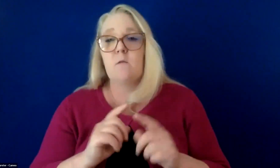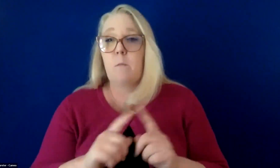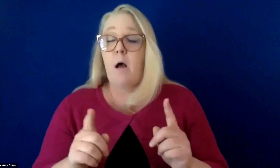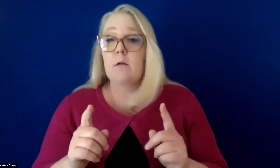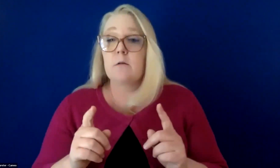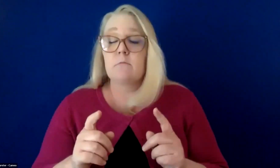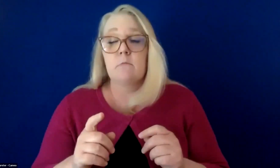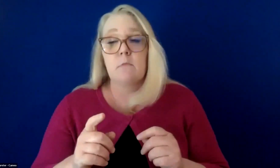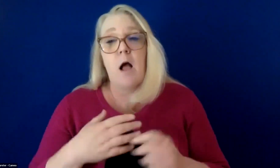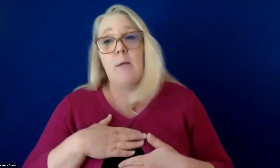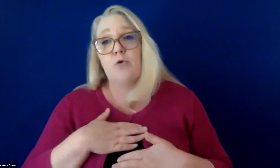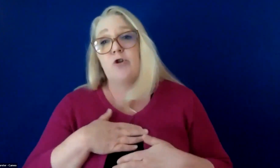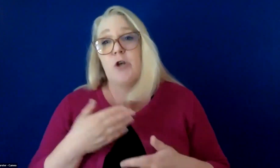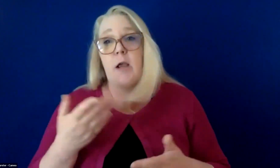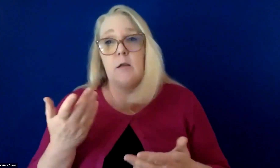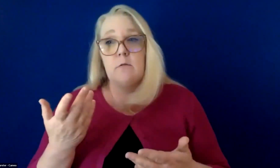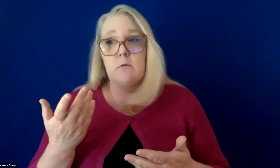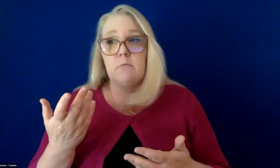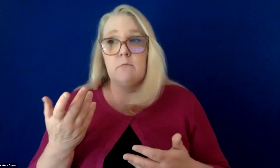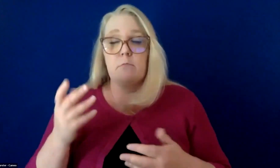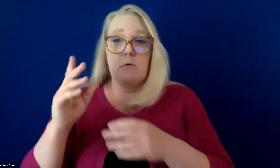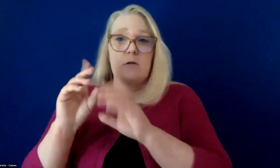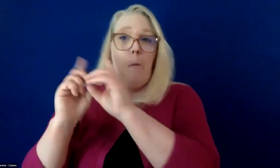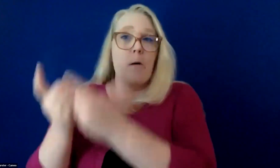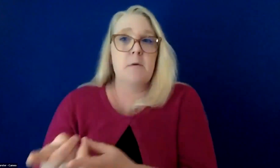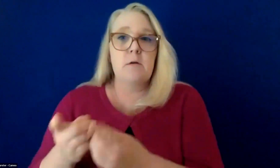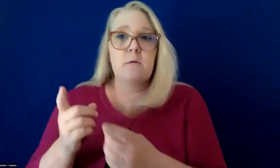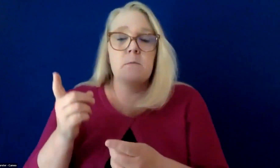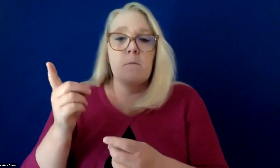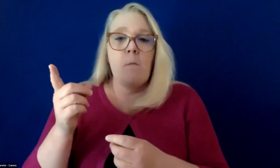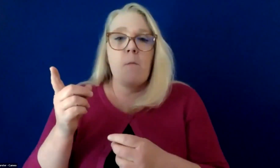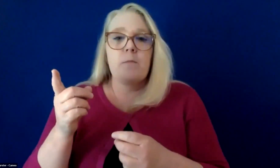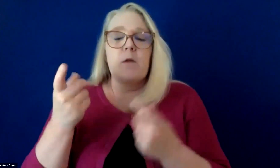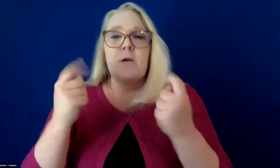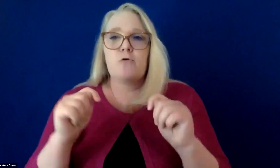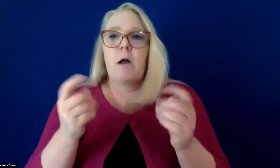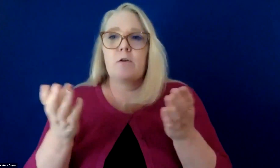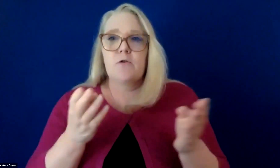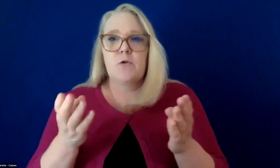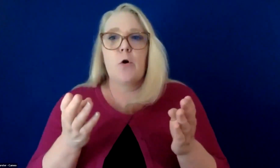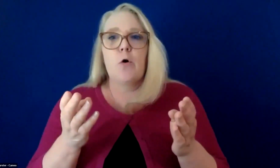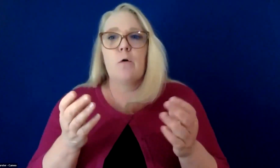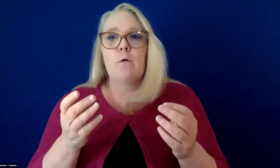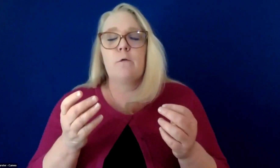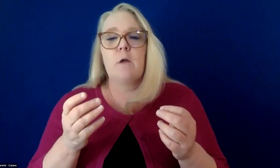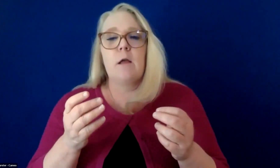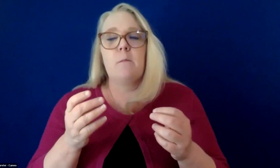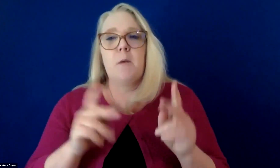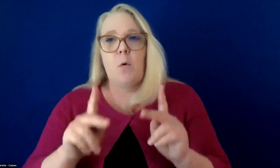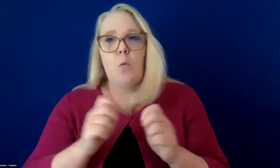is making the idea of really serving individuals with complex